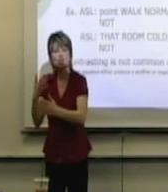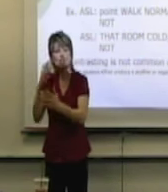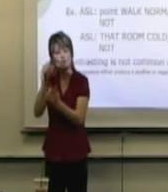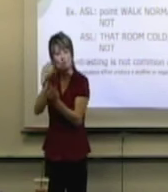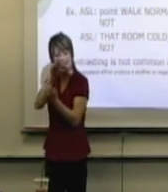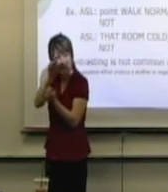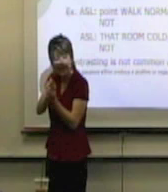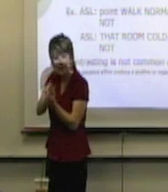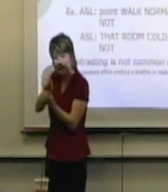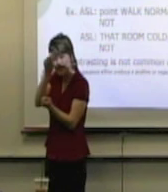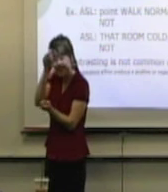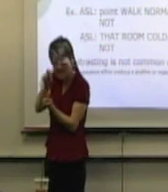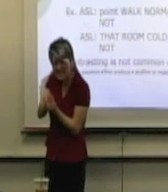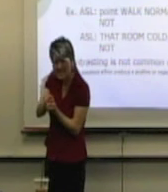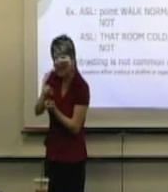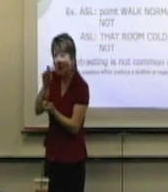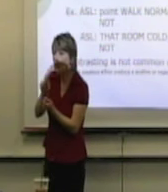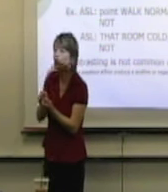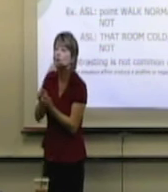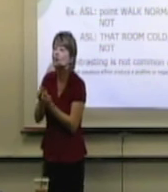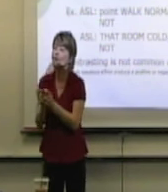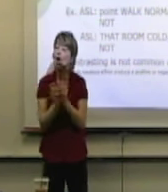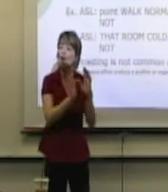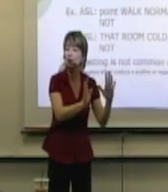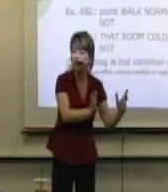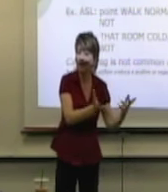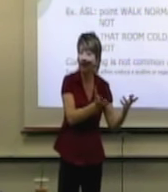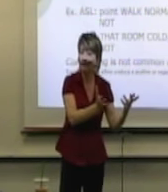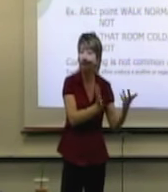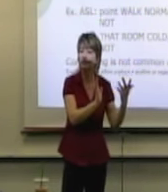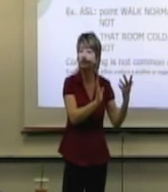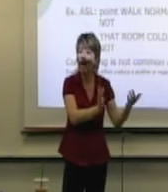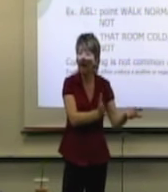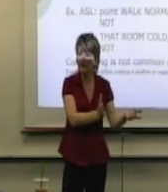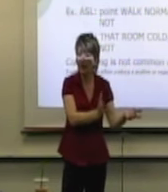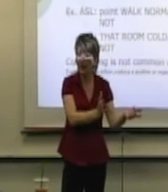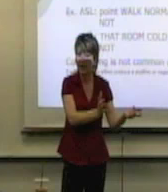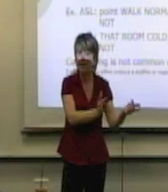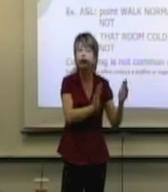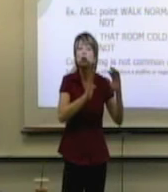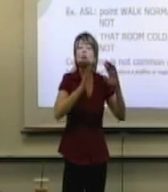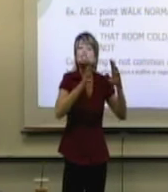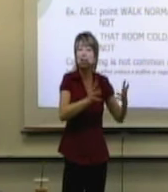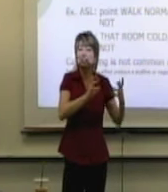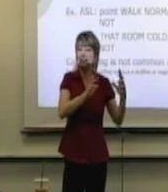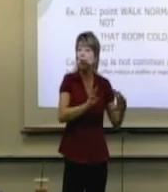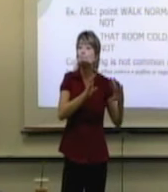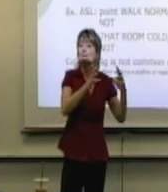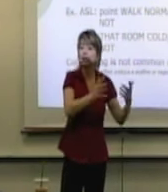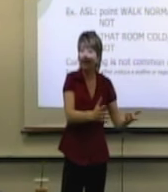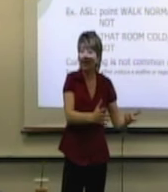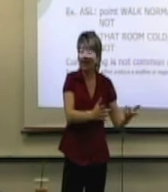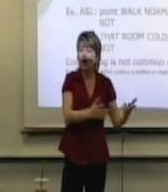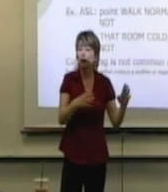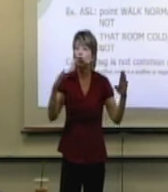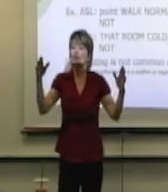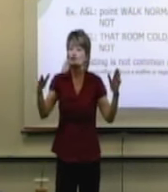To get to the specific word, we don't always have an ASL sign for it, but to get to that meaning, we can show